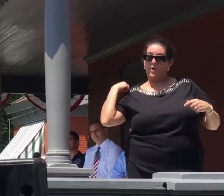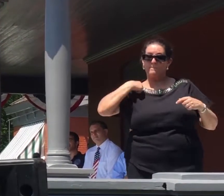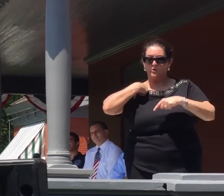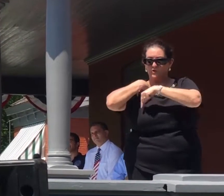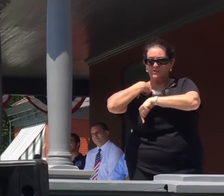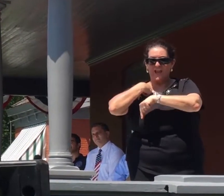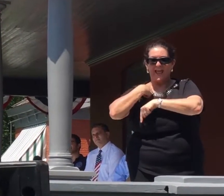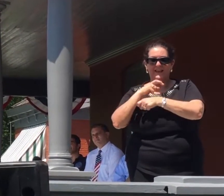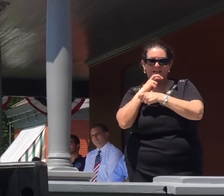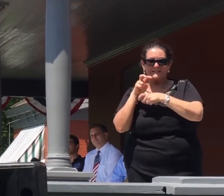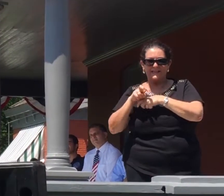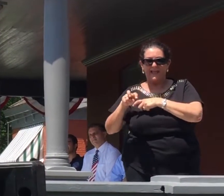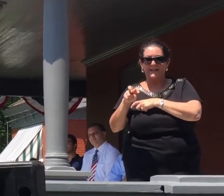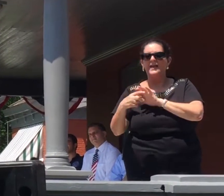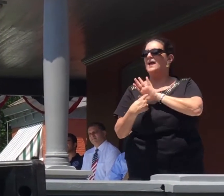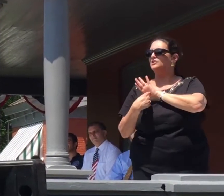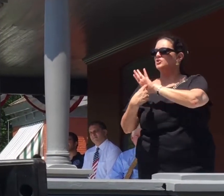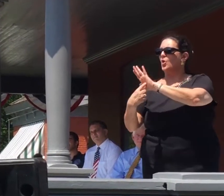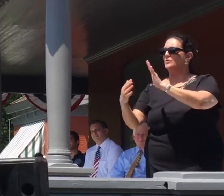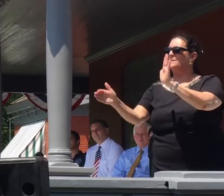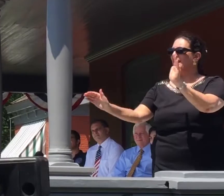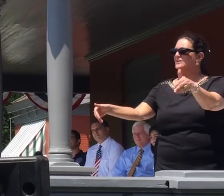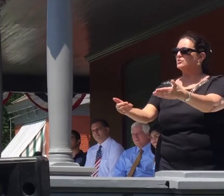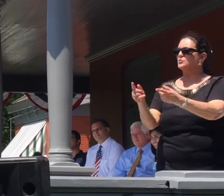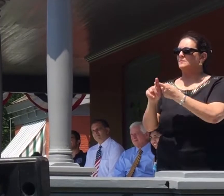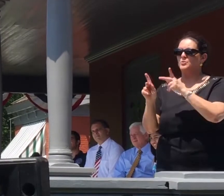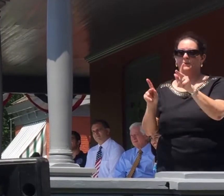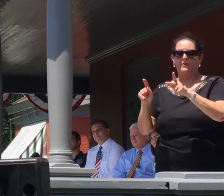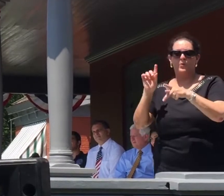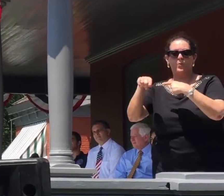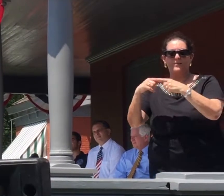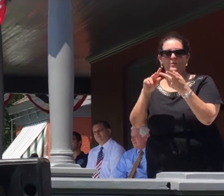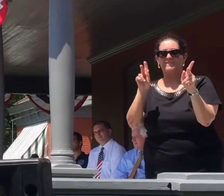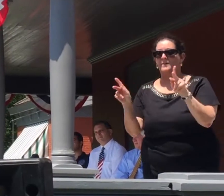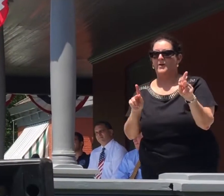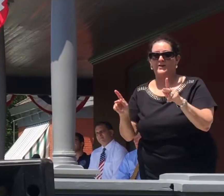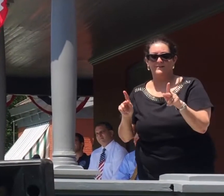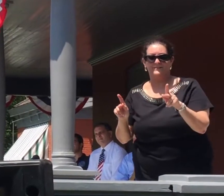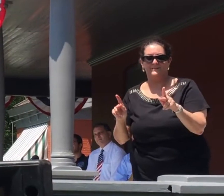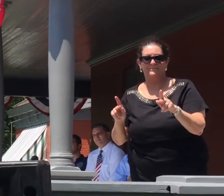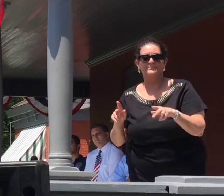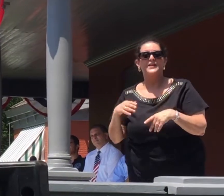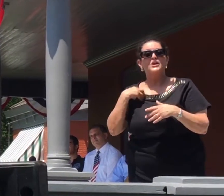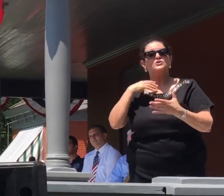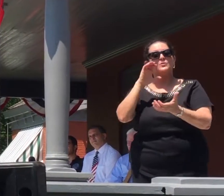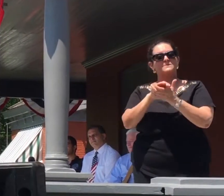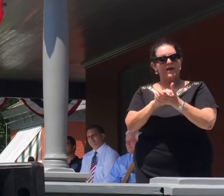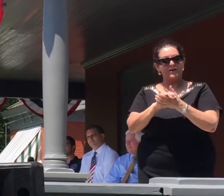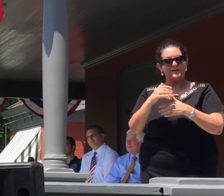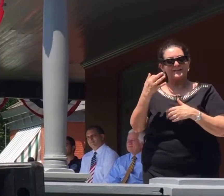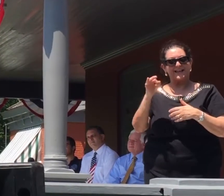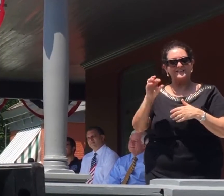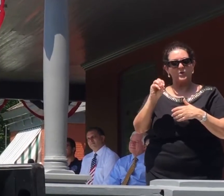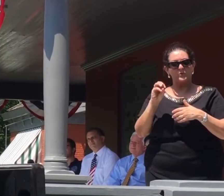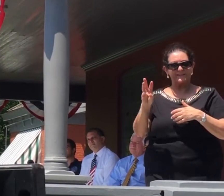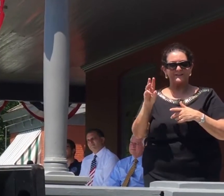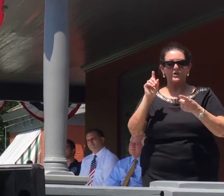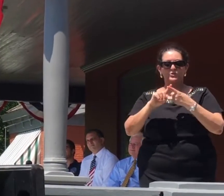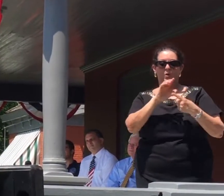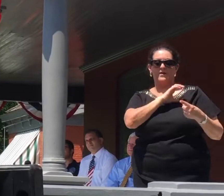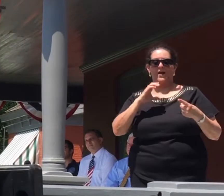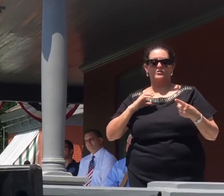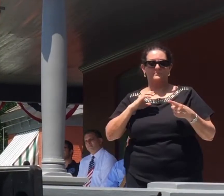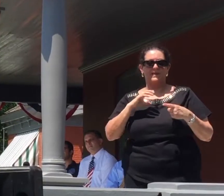at diplomatic dinners and receptions. Alice was famously married at the White House in 1906 to Congressman